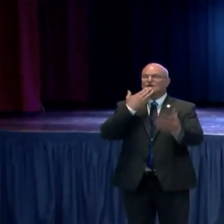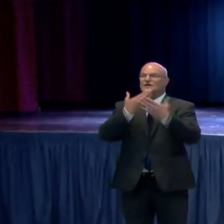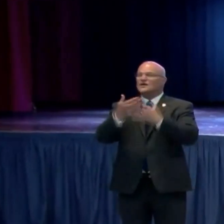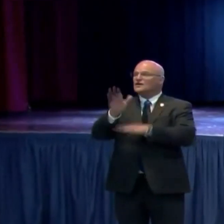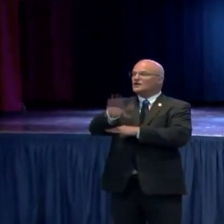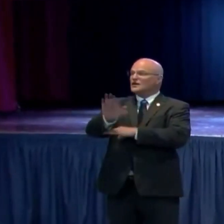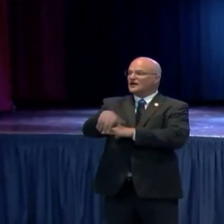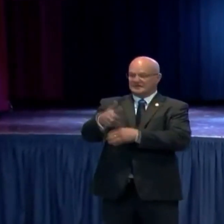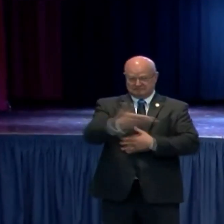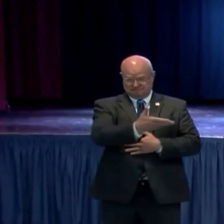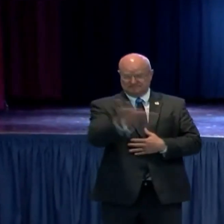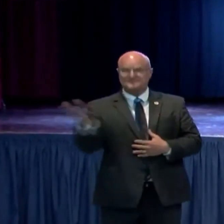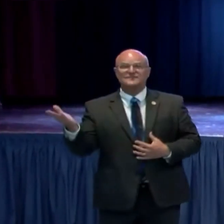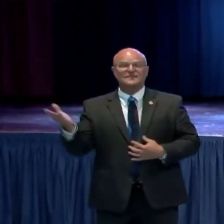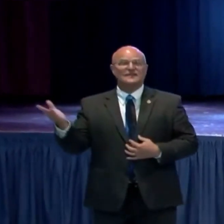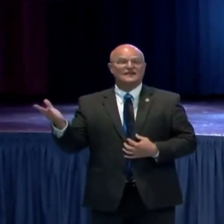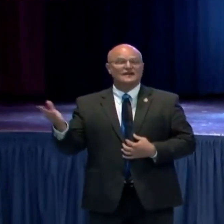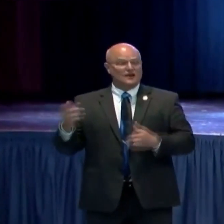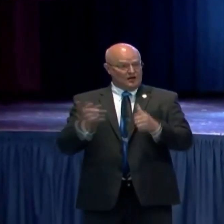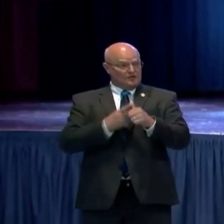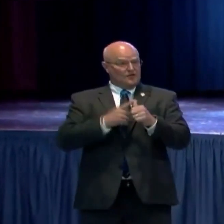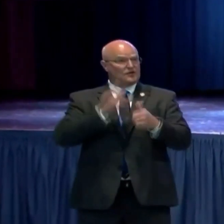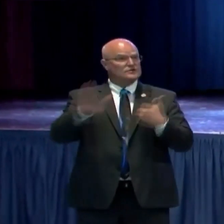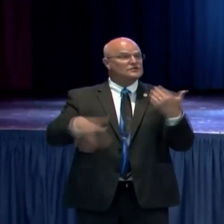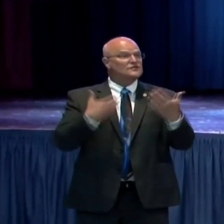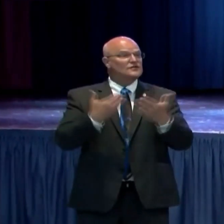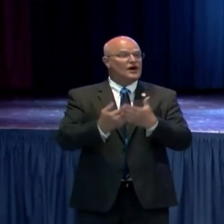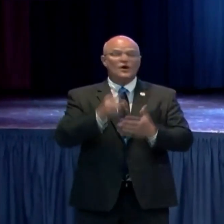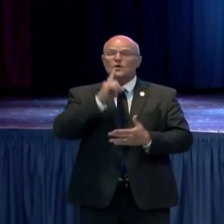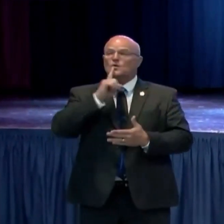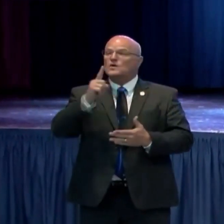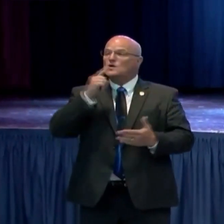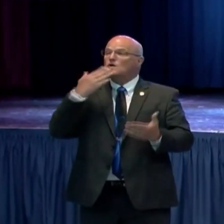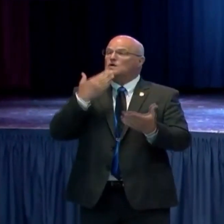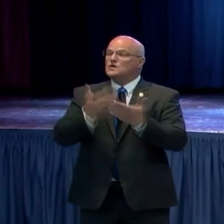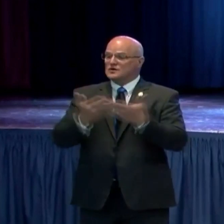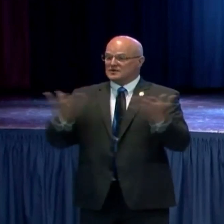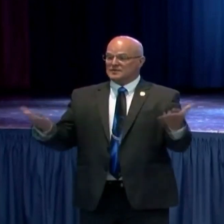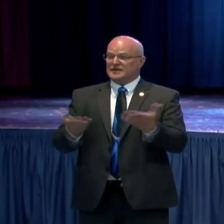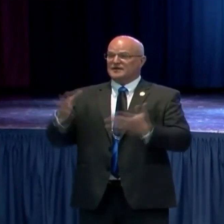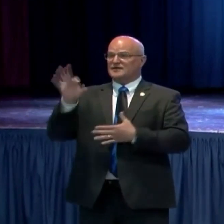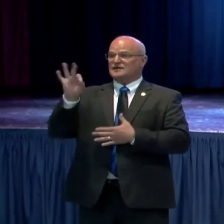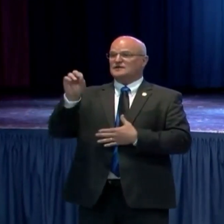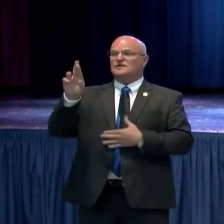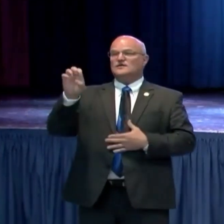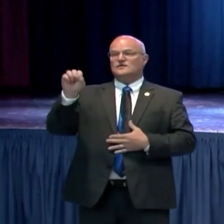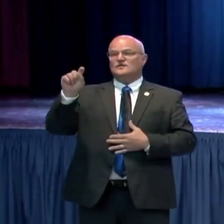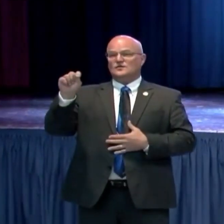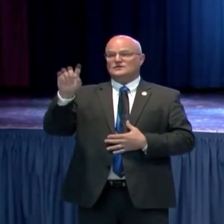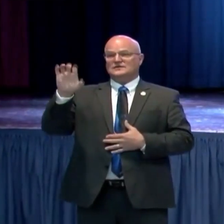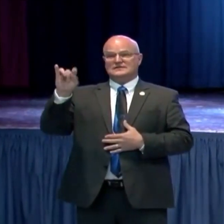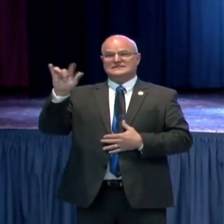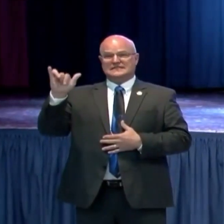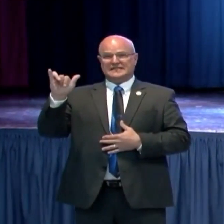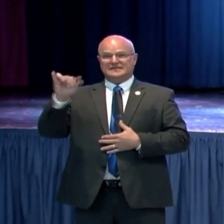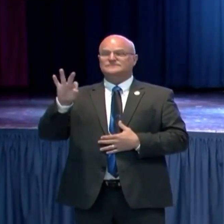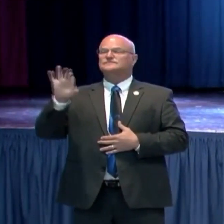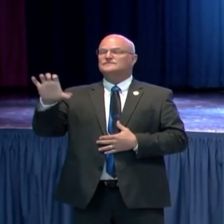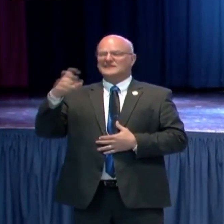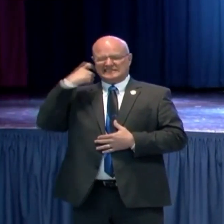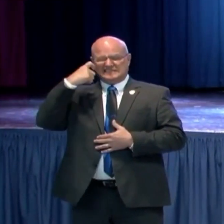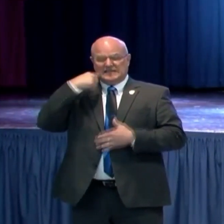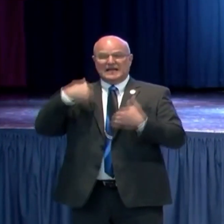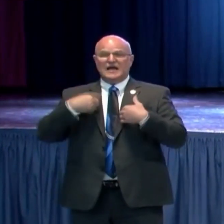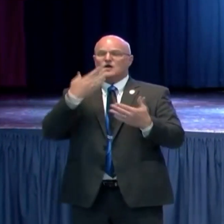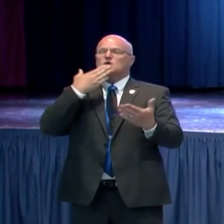Good afternoon to everyone. First of all, it is very good to be in Forest City. We just previously had